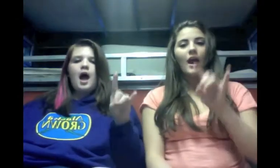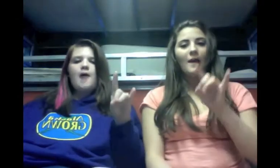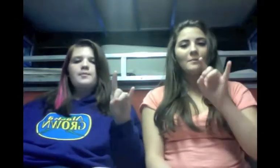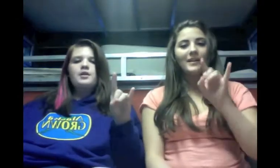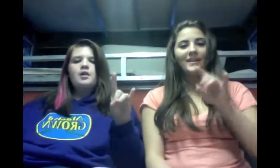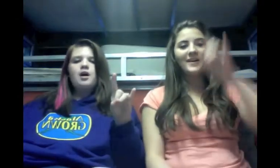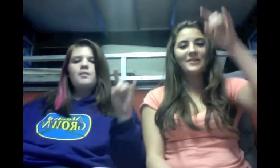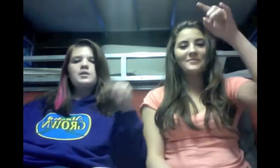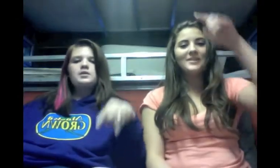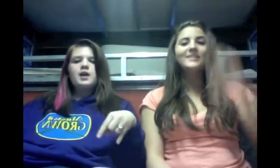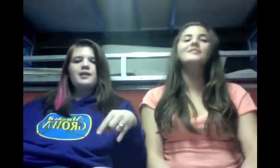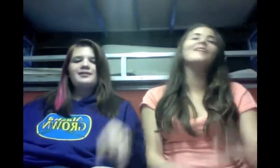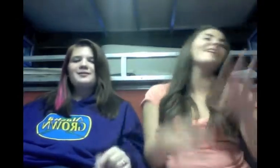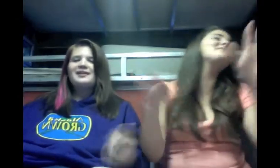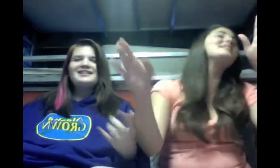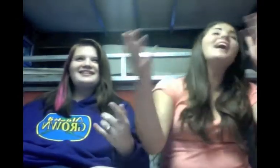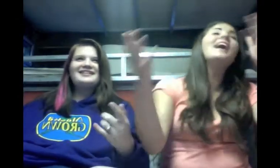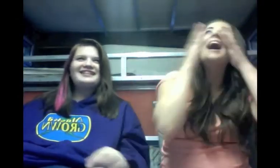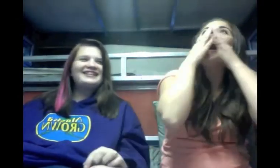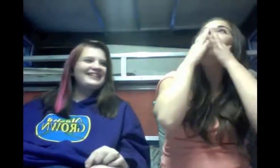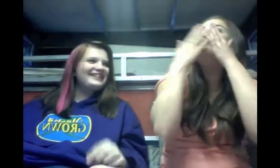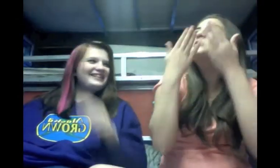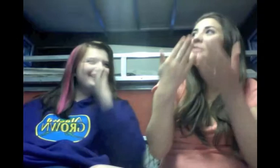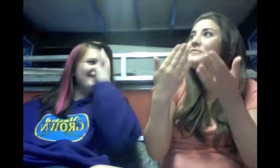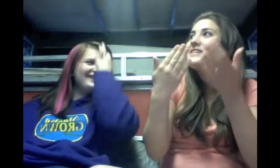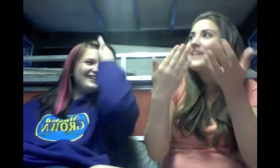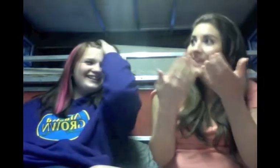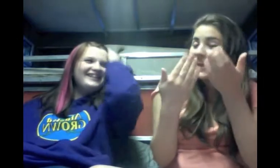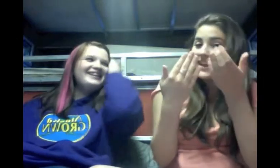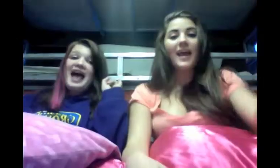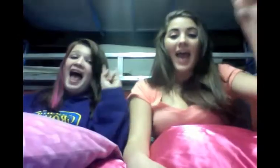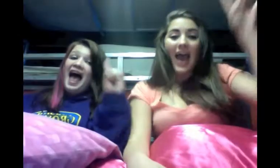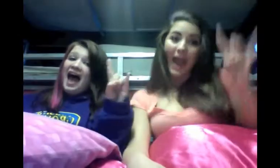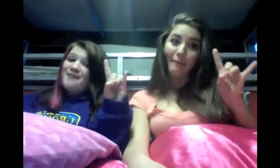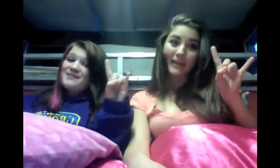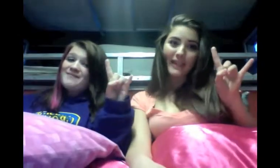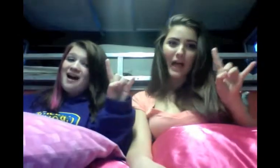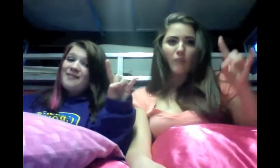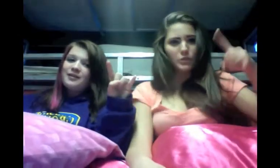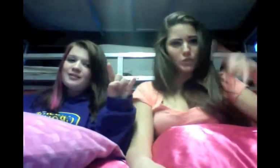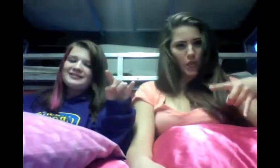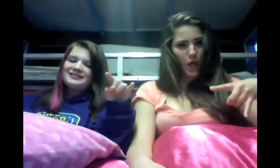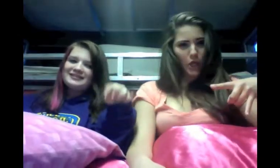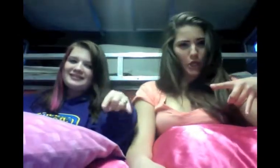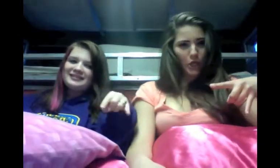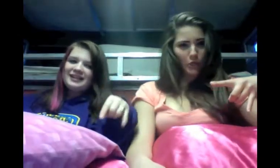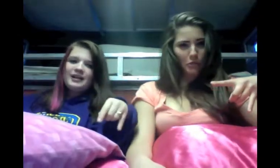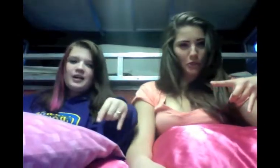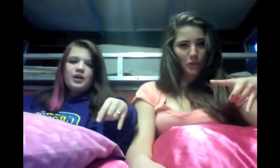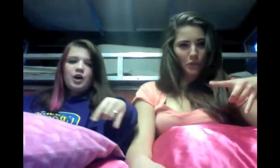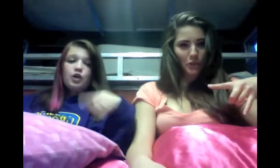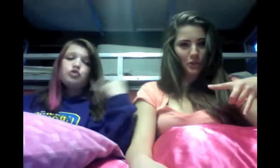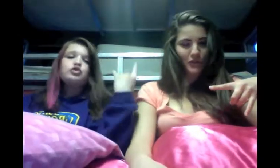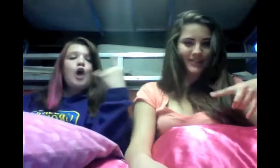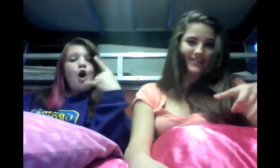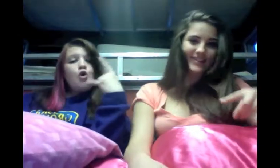Happy llama sad. I'm a goofy kid. Happy llama sad llama.